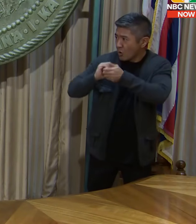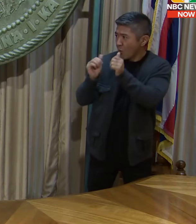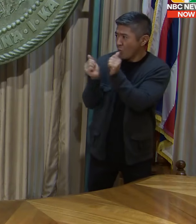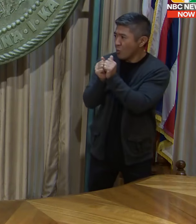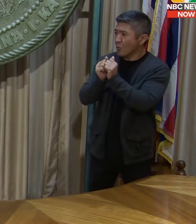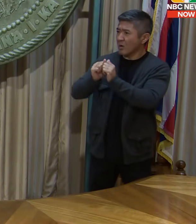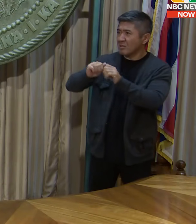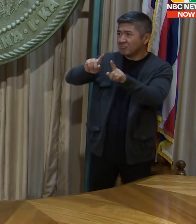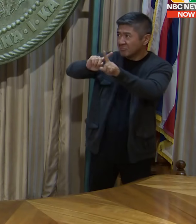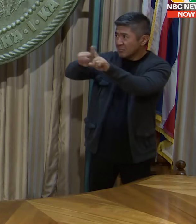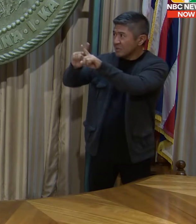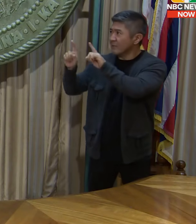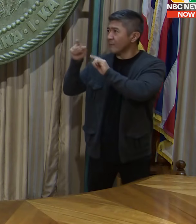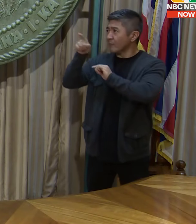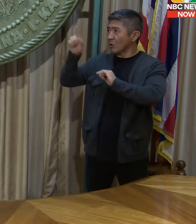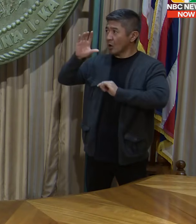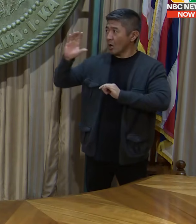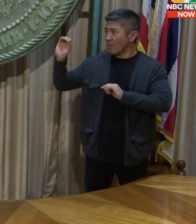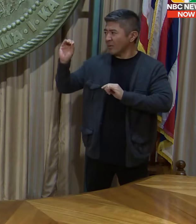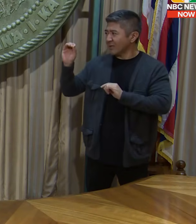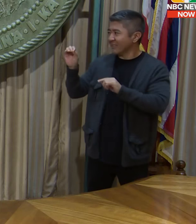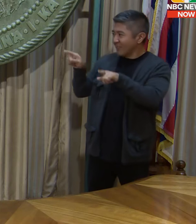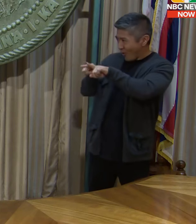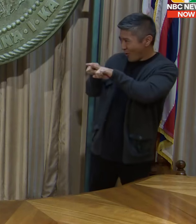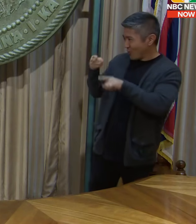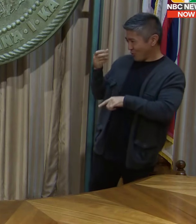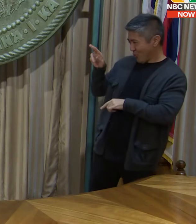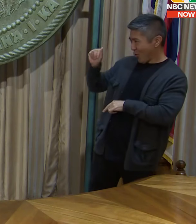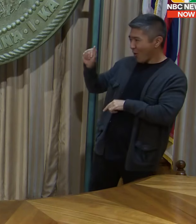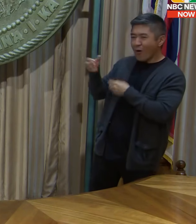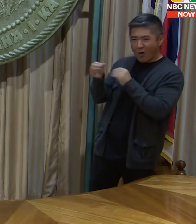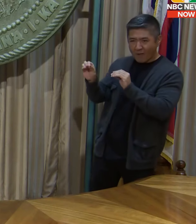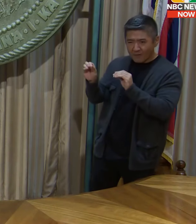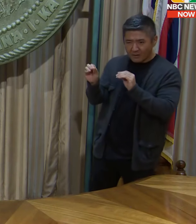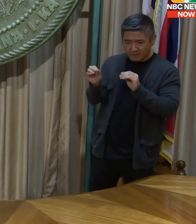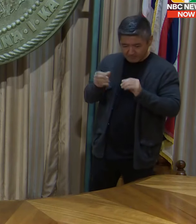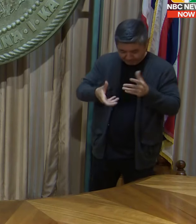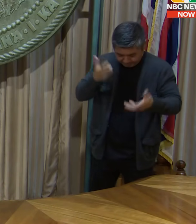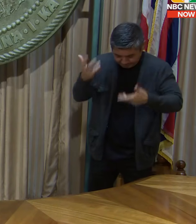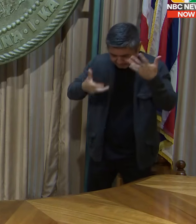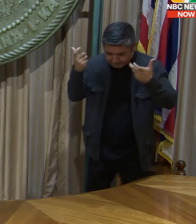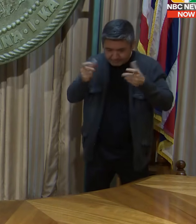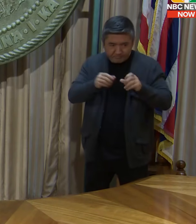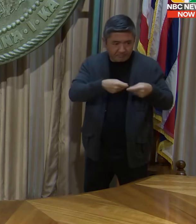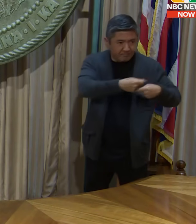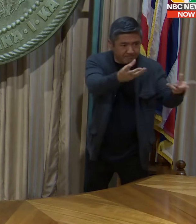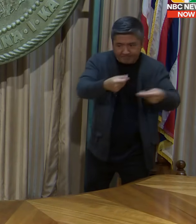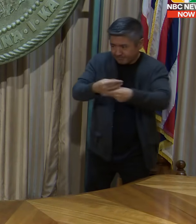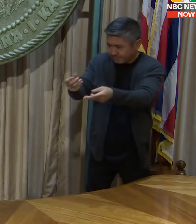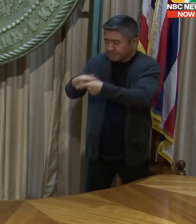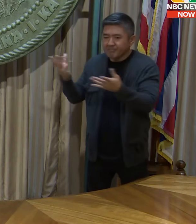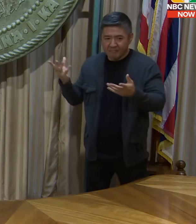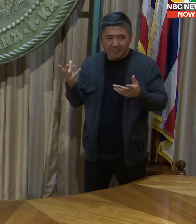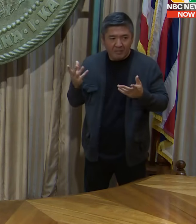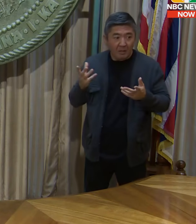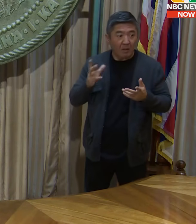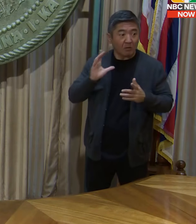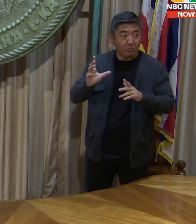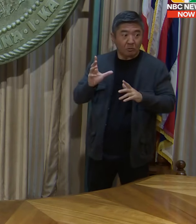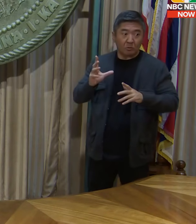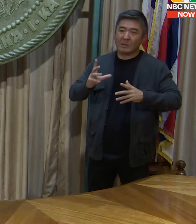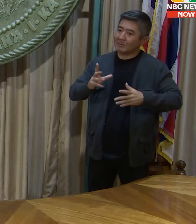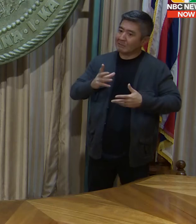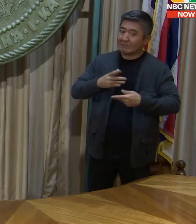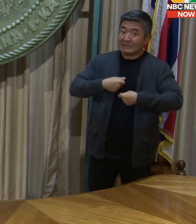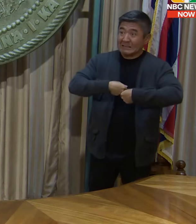core leadership at General Hara's office, is now going through it. We are rapidly expanding our capacity, and we hope to get